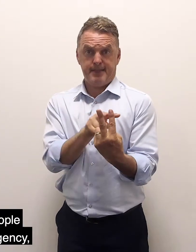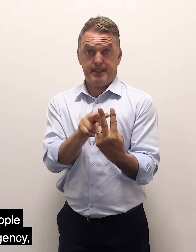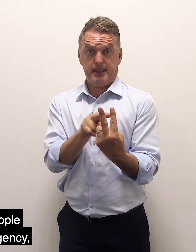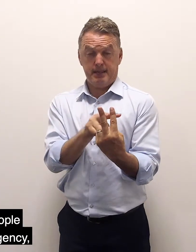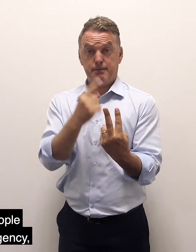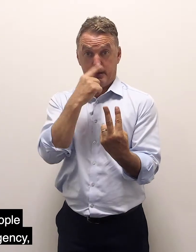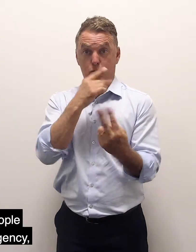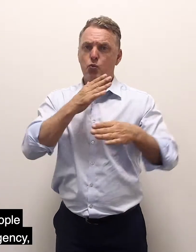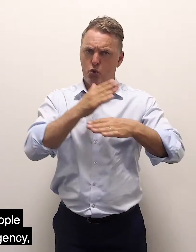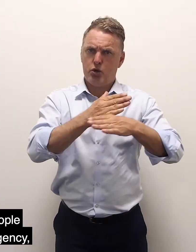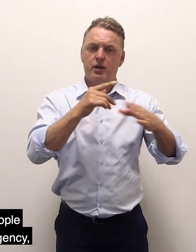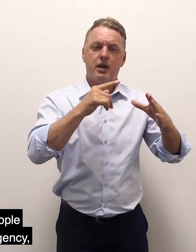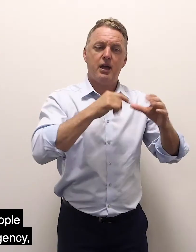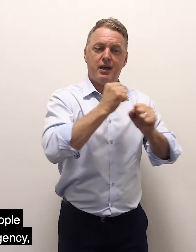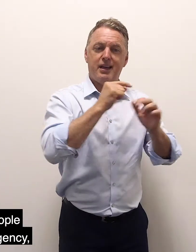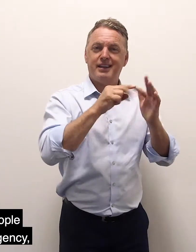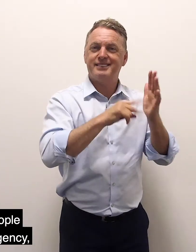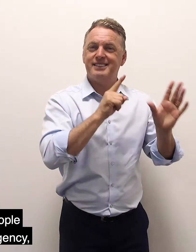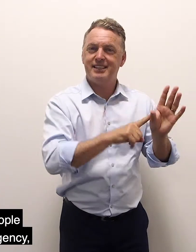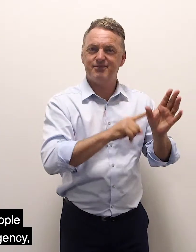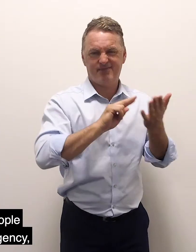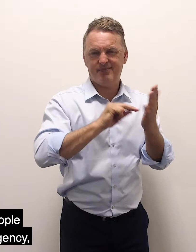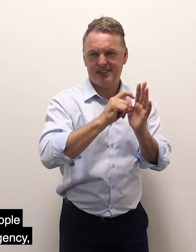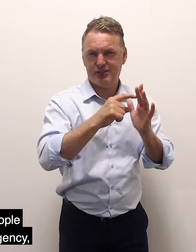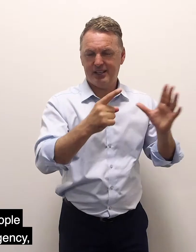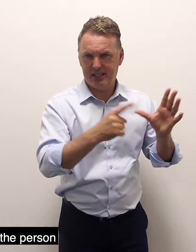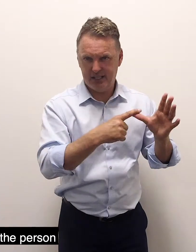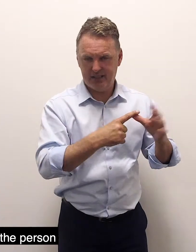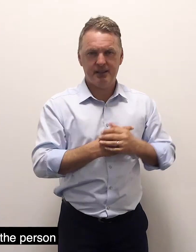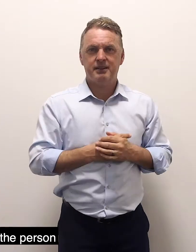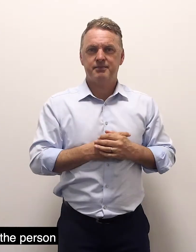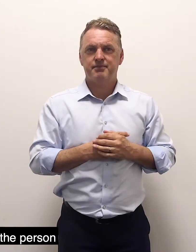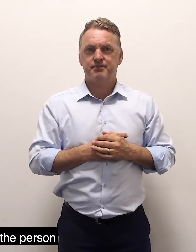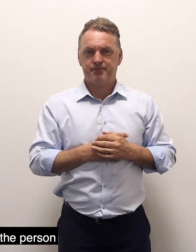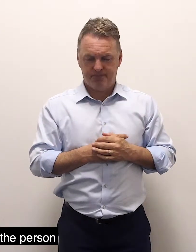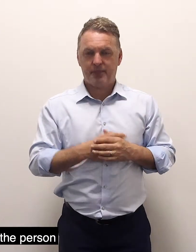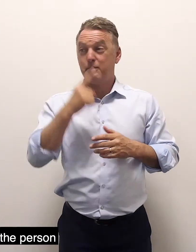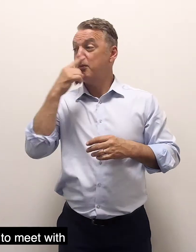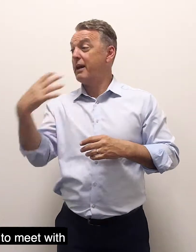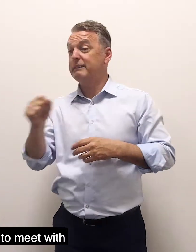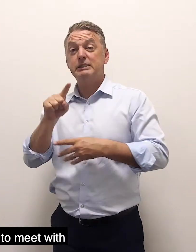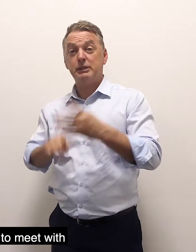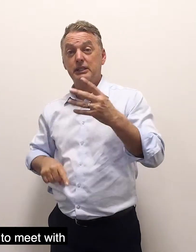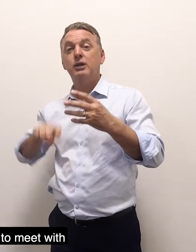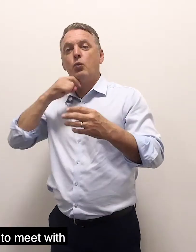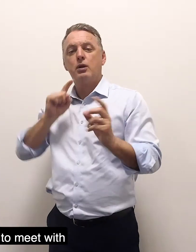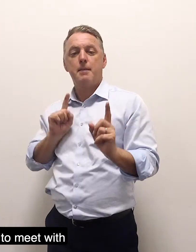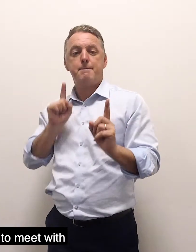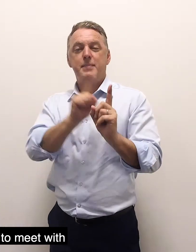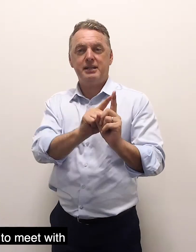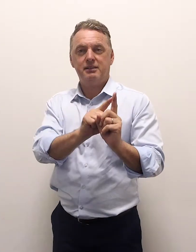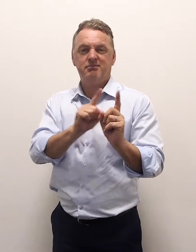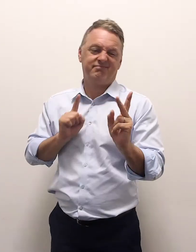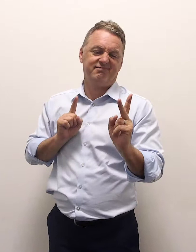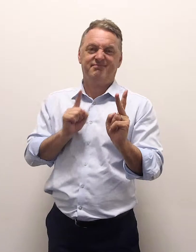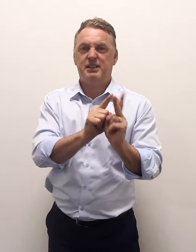They are the people that work in the agency. They're the people that the person with a disability is likely to meet